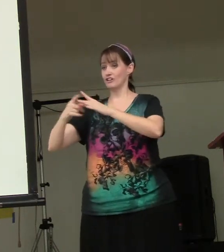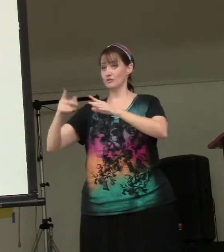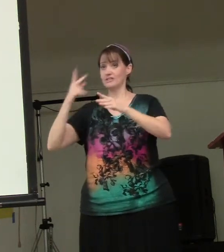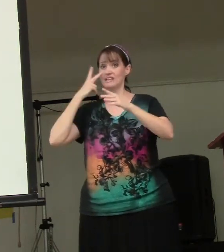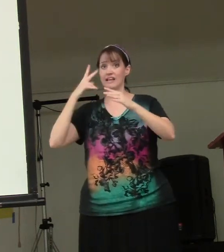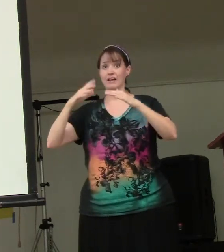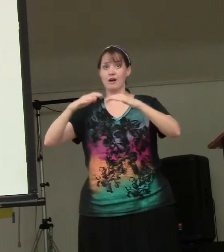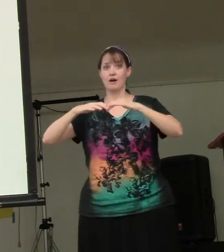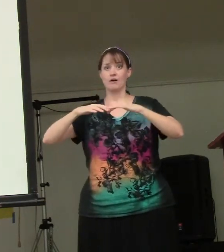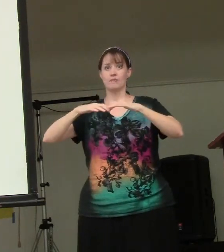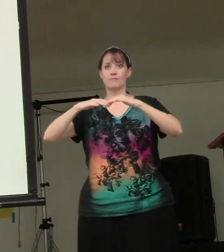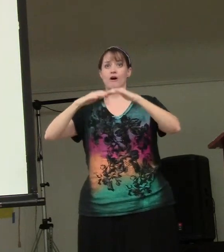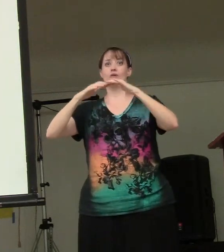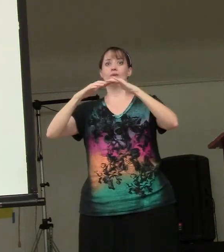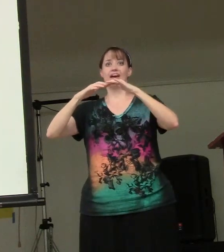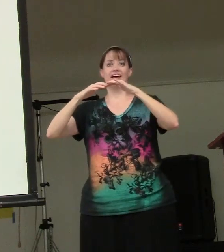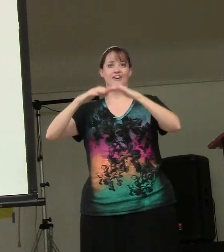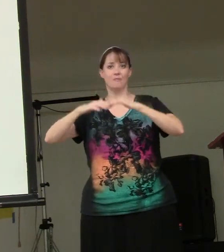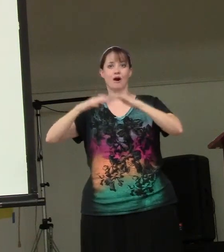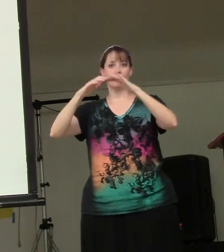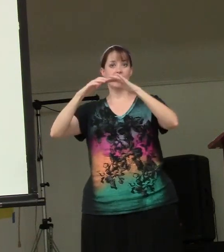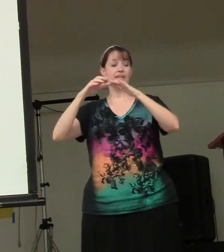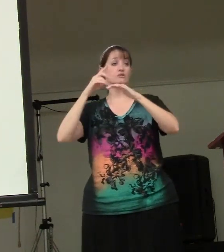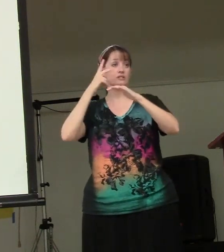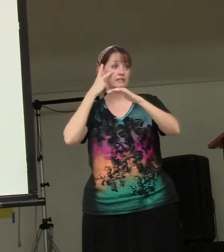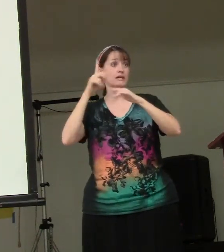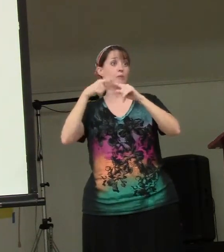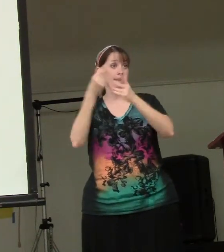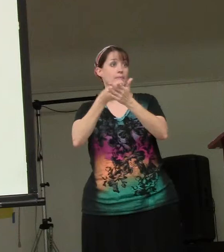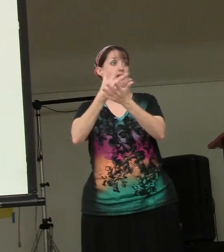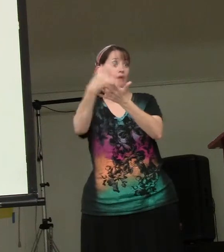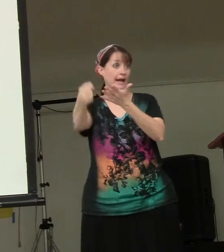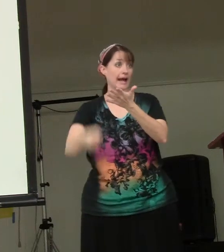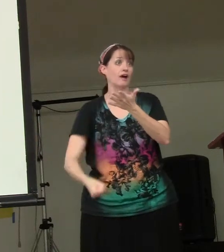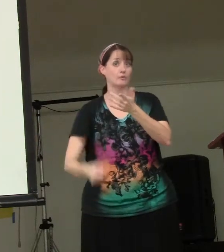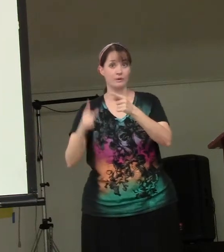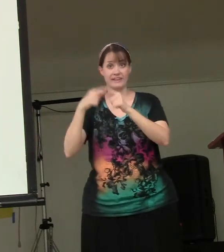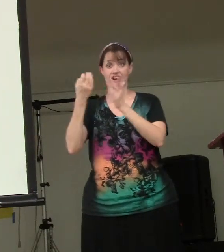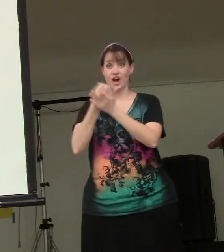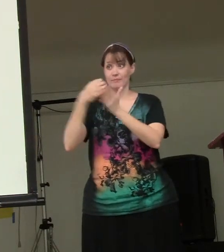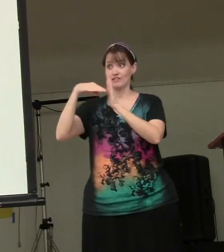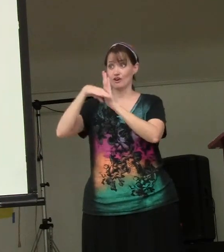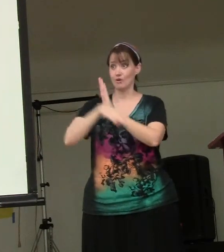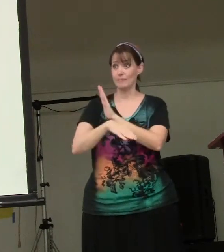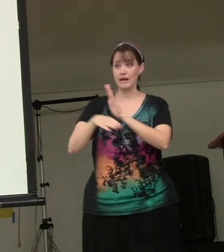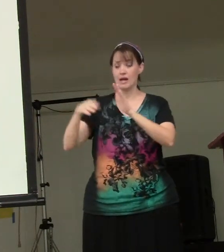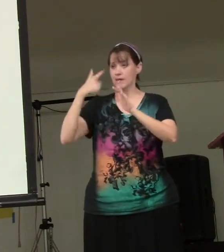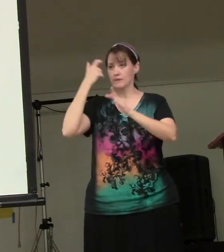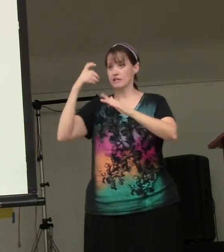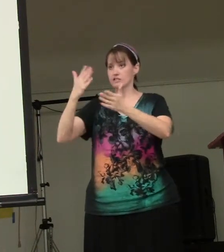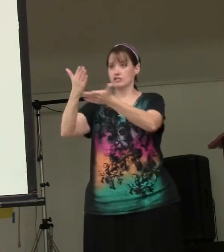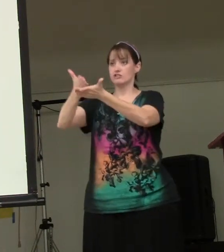you see like partway, and then you see when the money ran out, when the economy started going bad, because it just